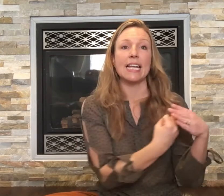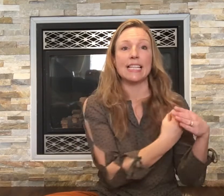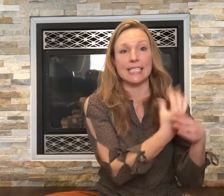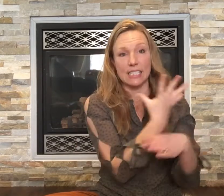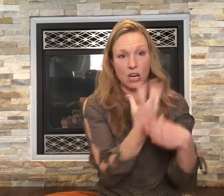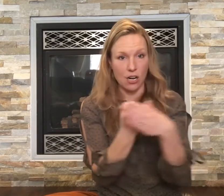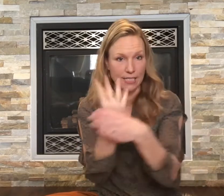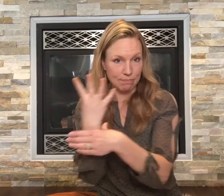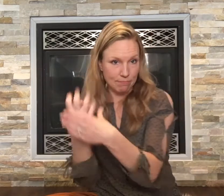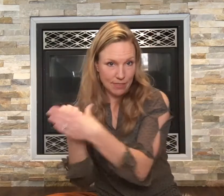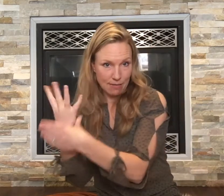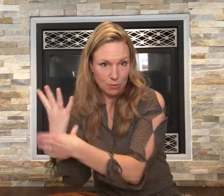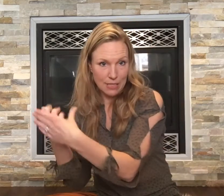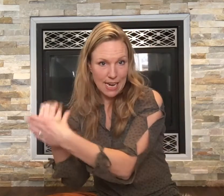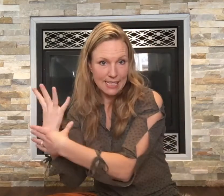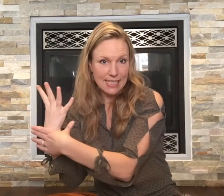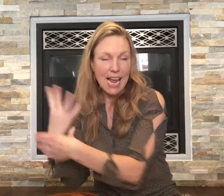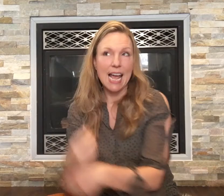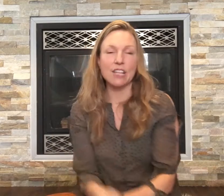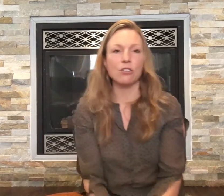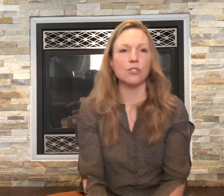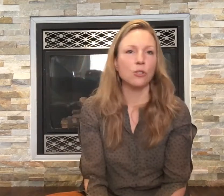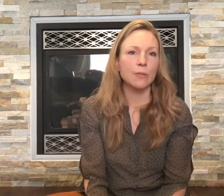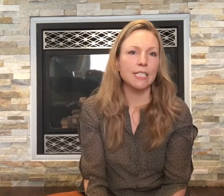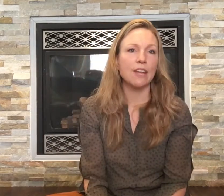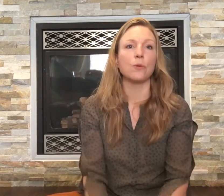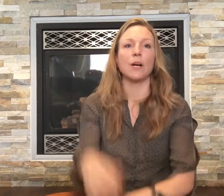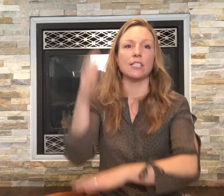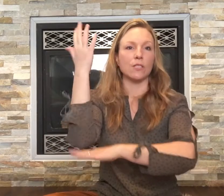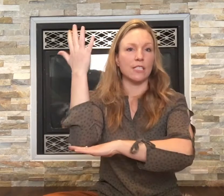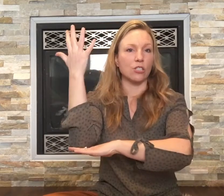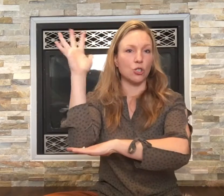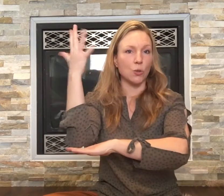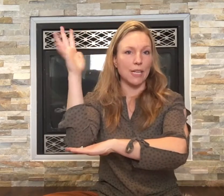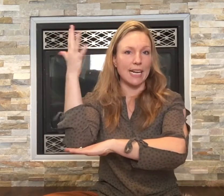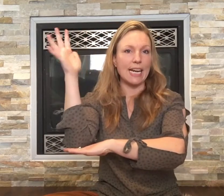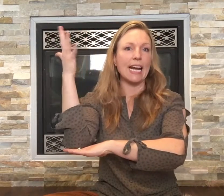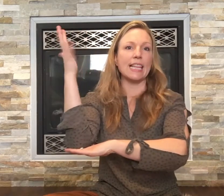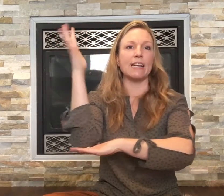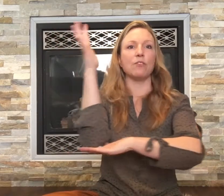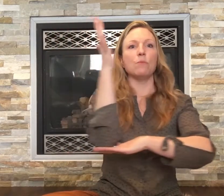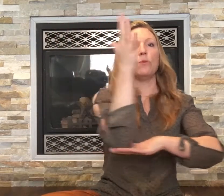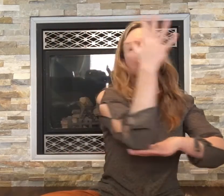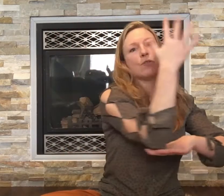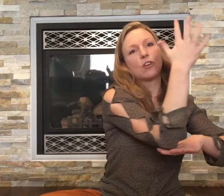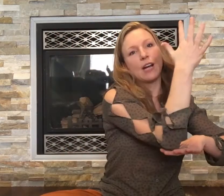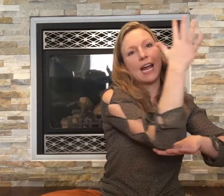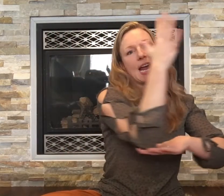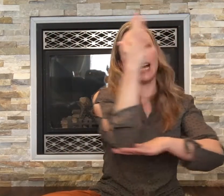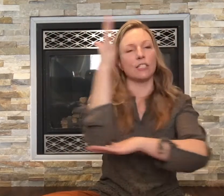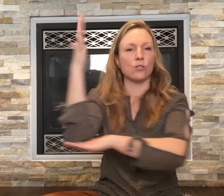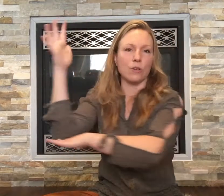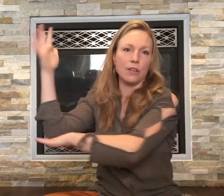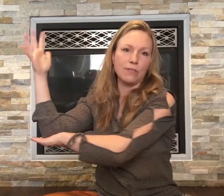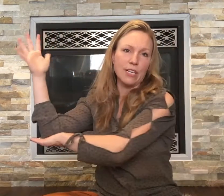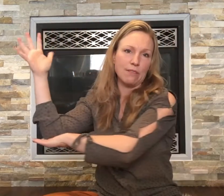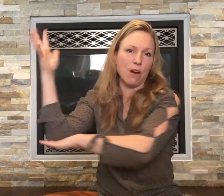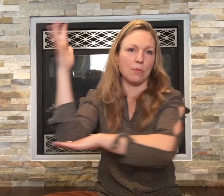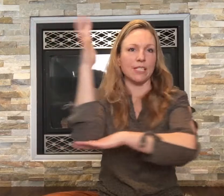this is a garden, several plants. And then also there was another one, so this is tree, and then if you move your hand sort of to represent